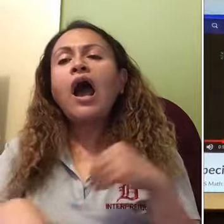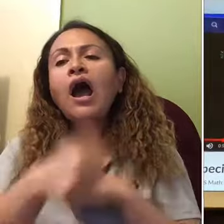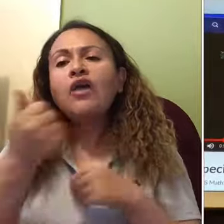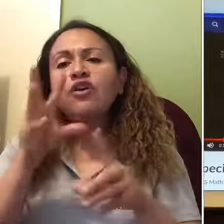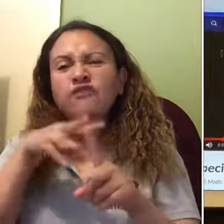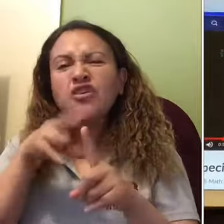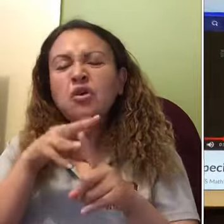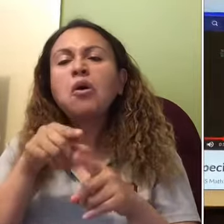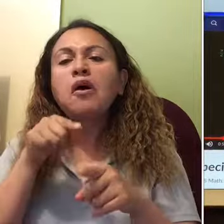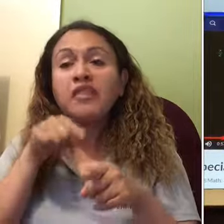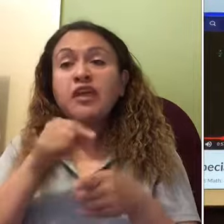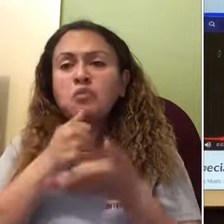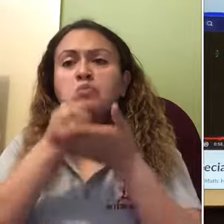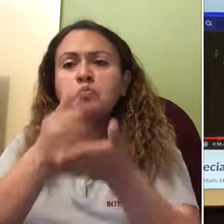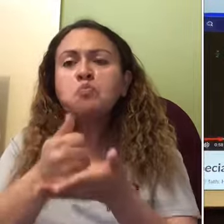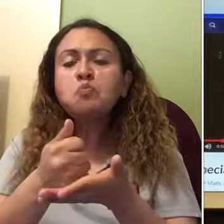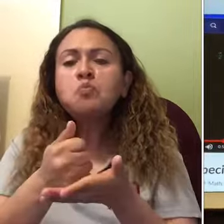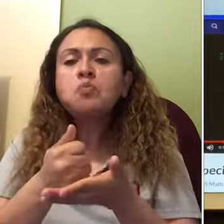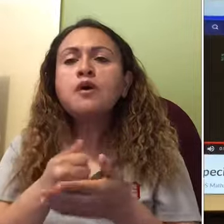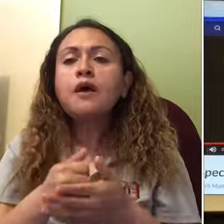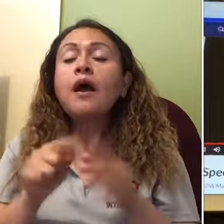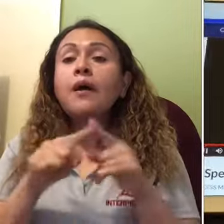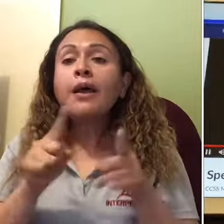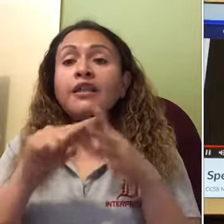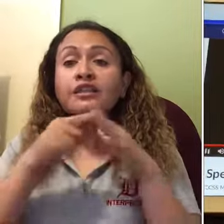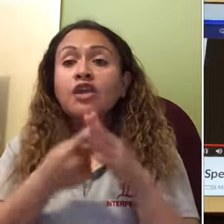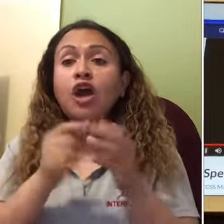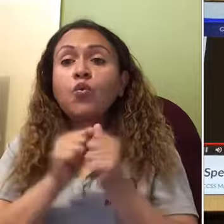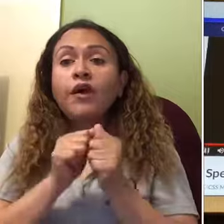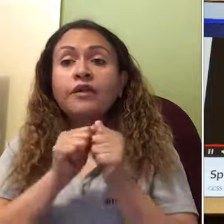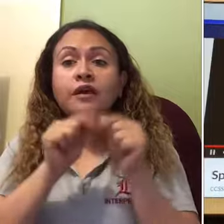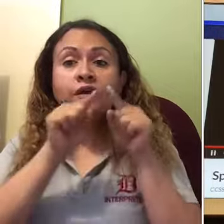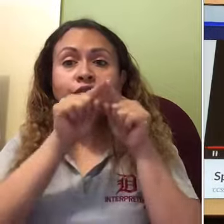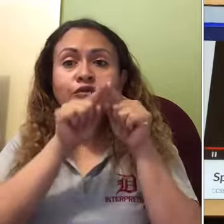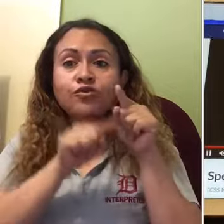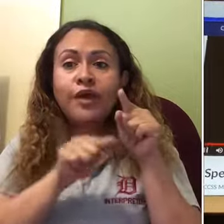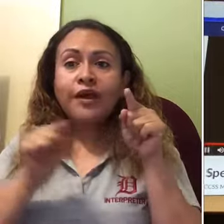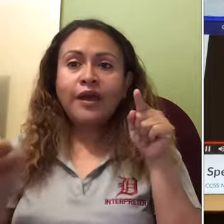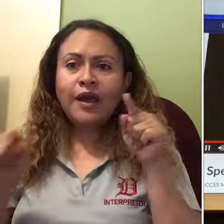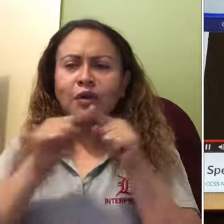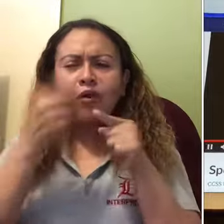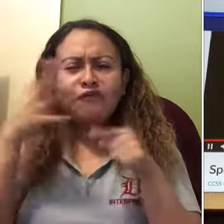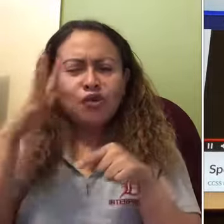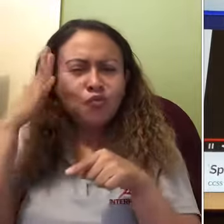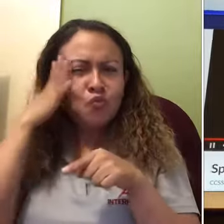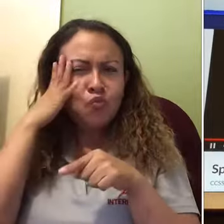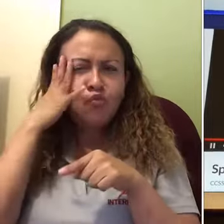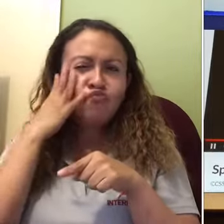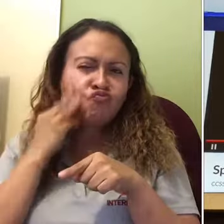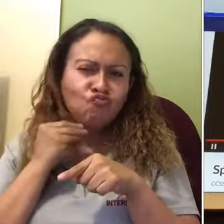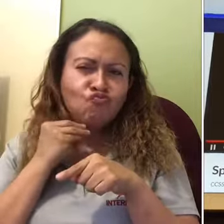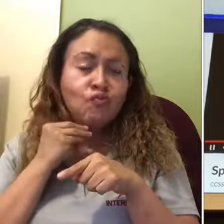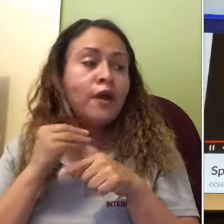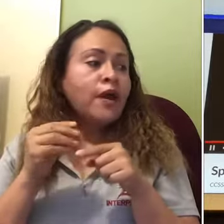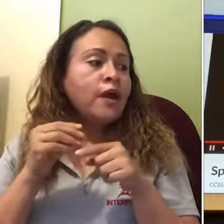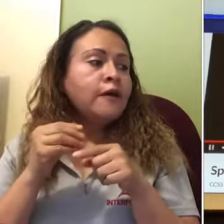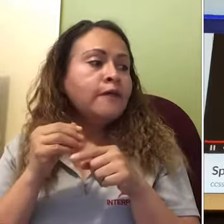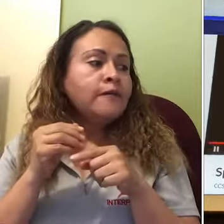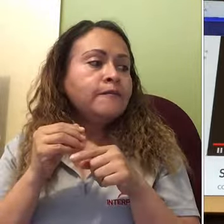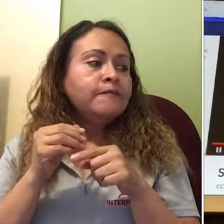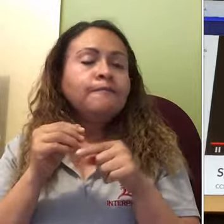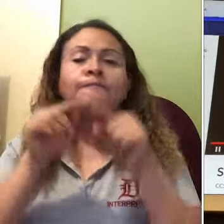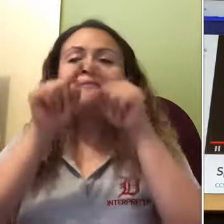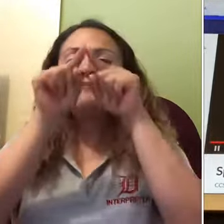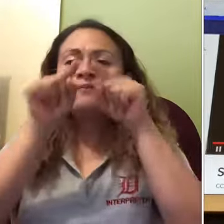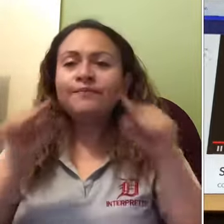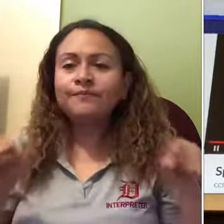actually a pretty useful result. Now let's start with a triangle that we're very familiar with. So let me draw ourselves an